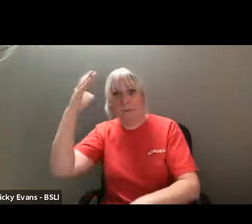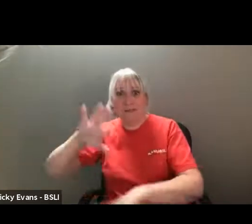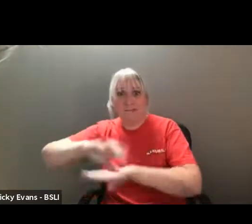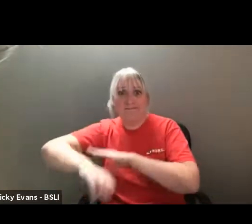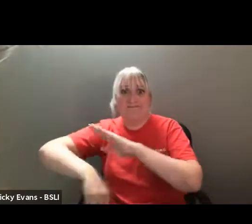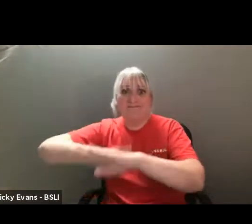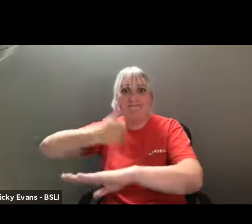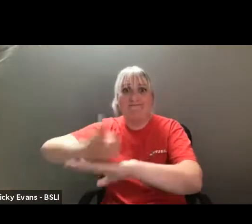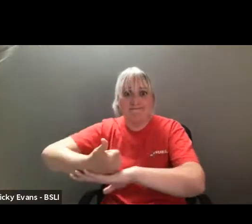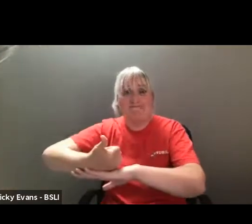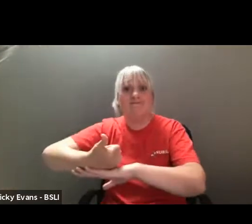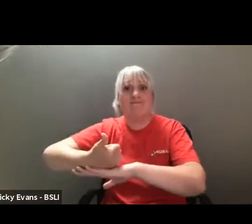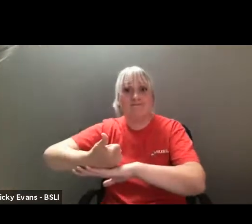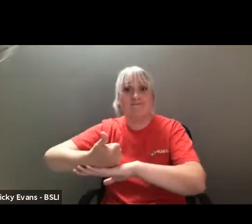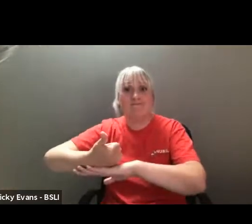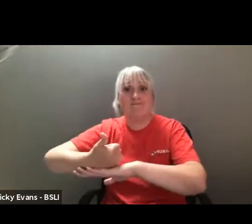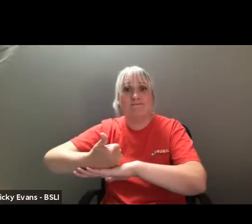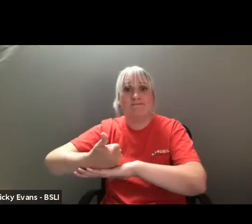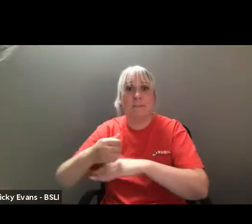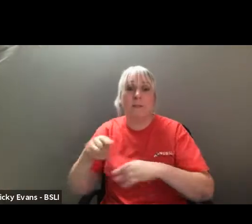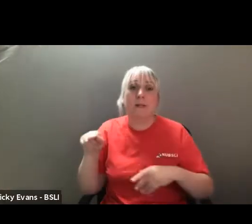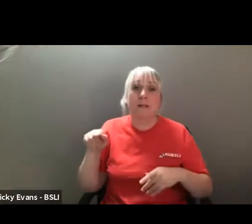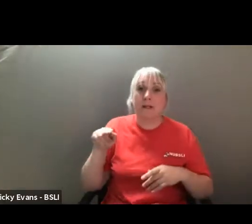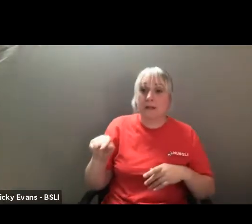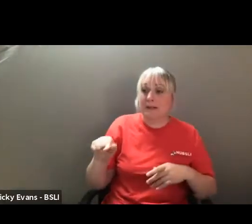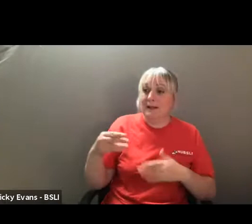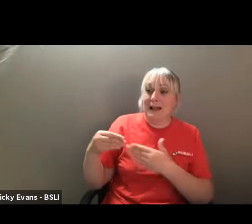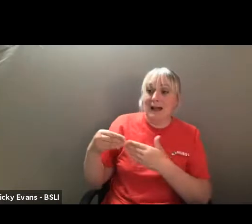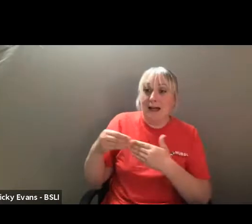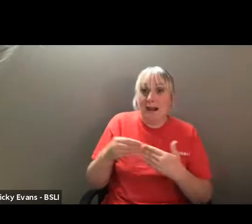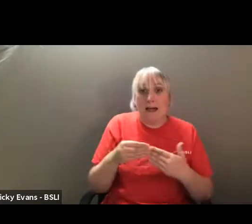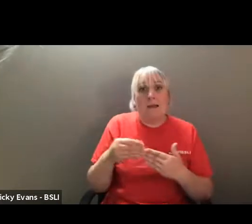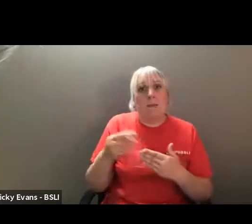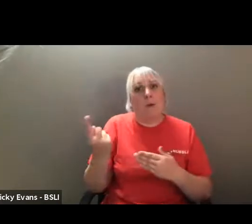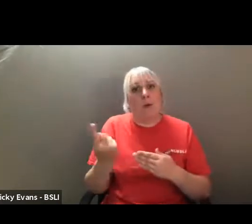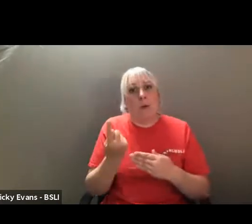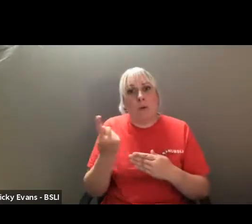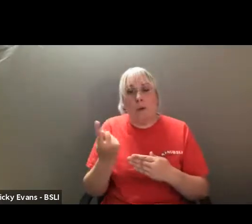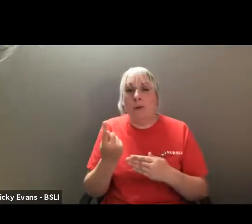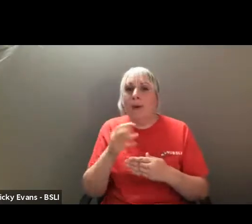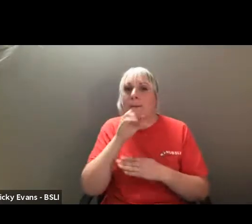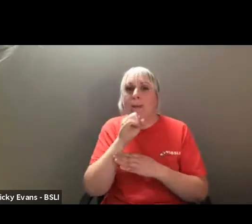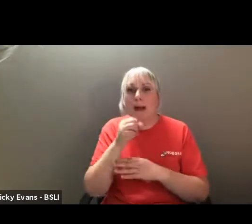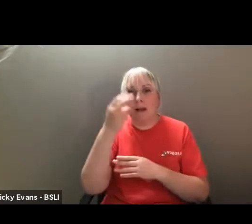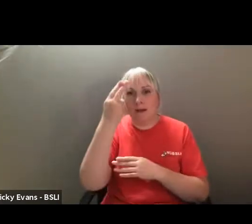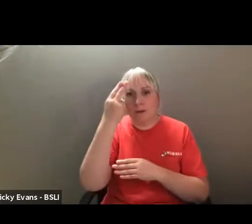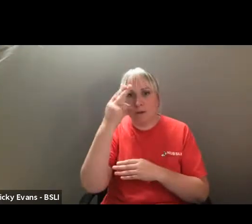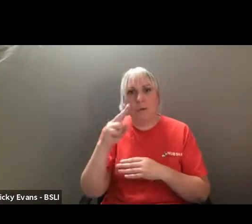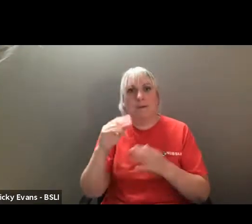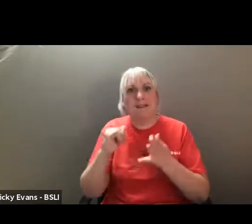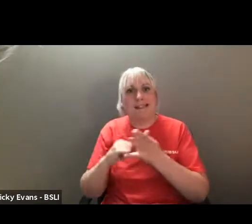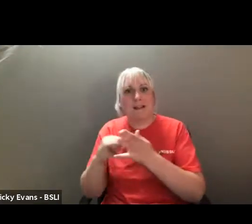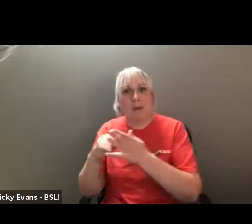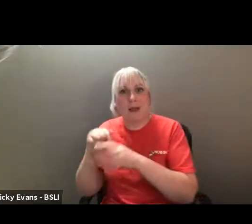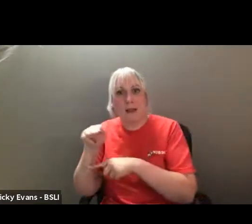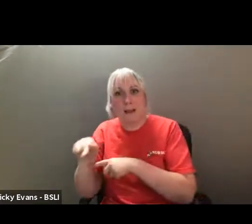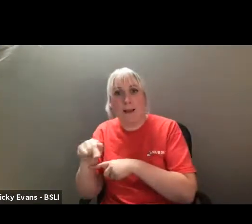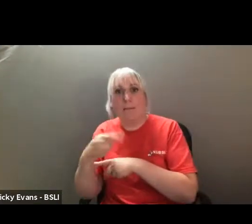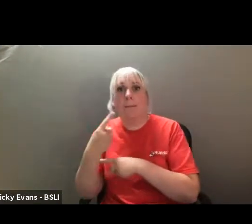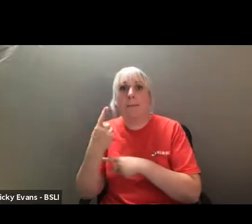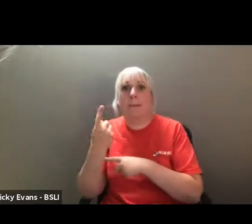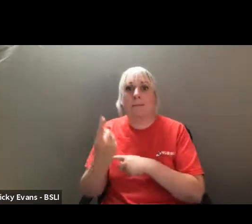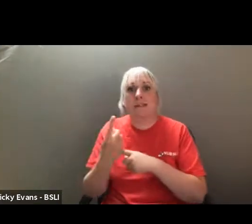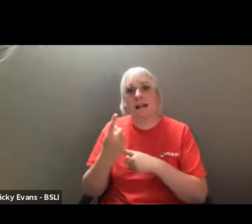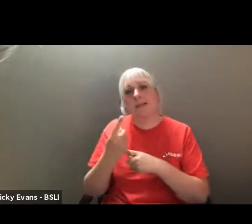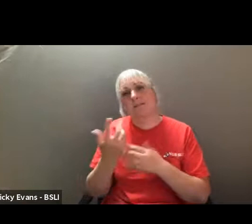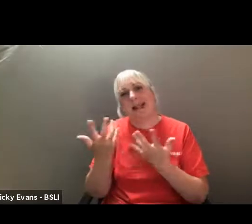right-of-center coalition, and that was led by a gentleman named Sipilä, who was a tech CEO, which